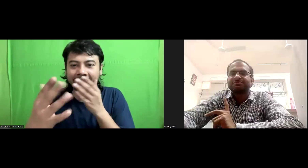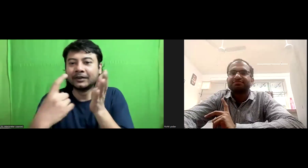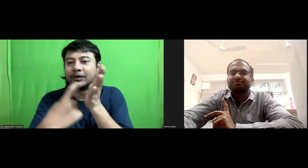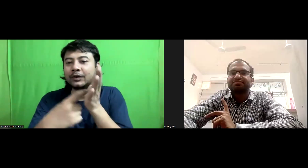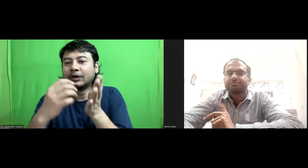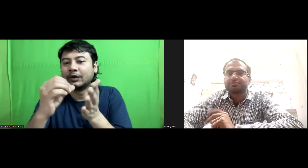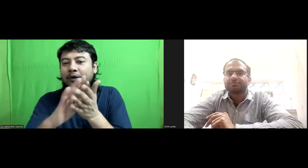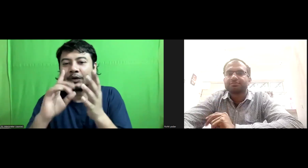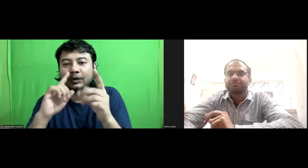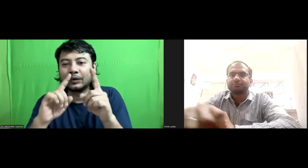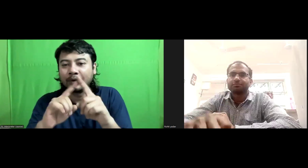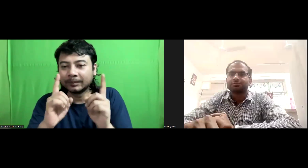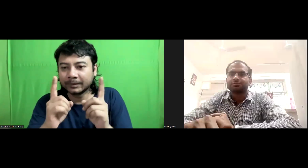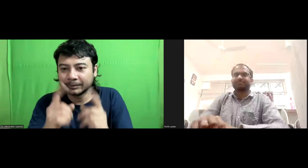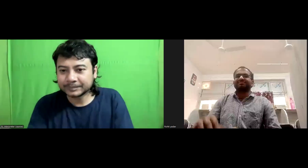Mataji,